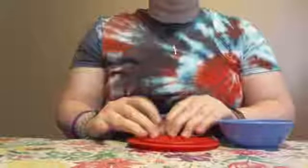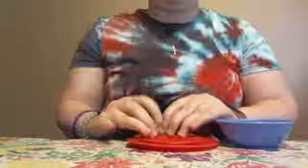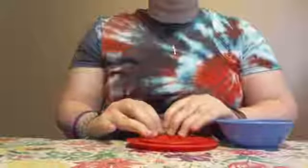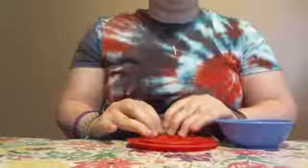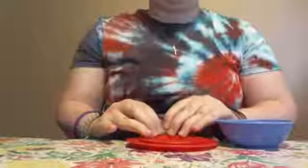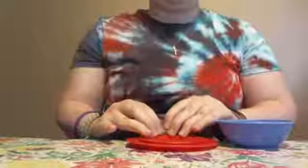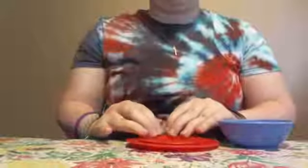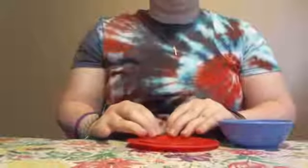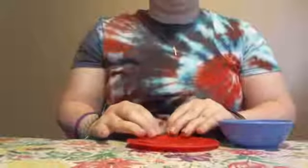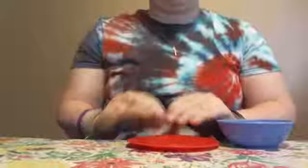plate.